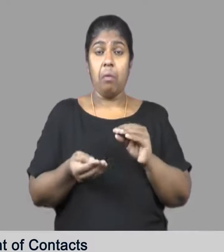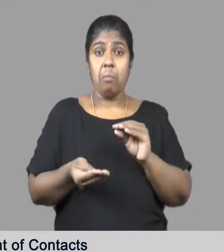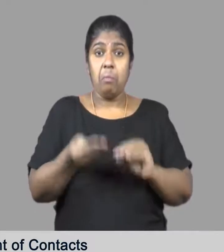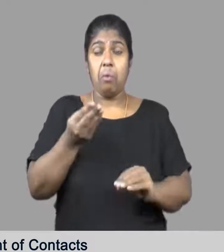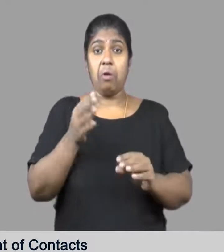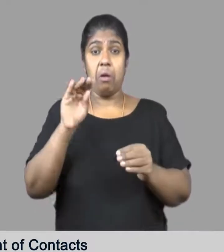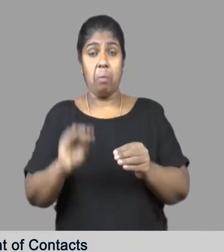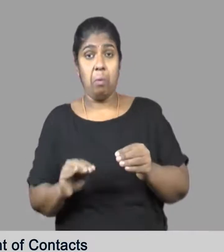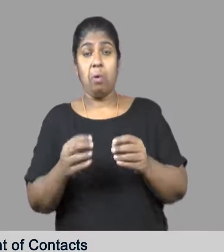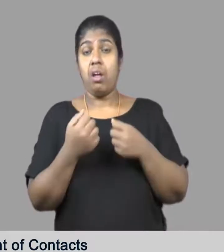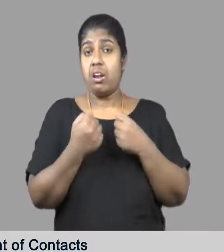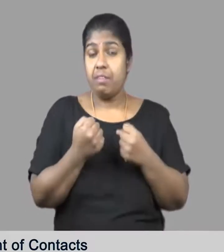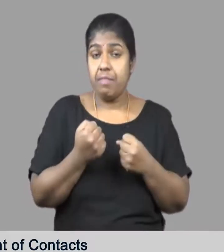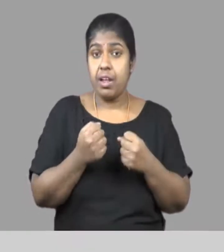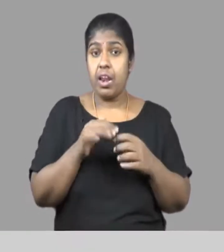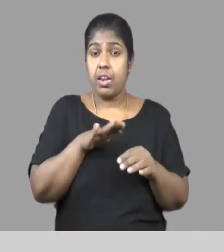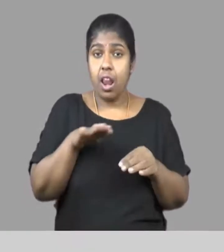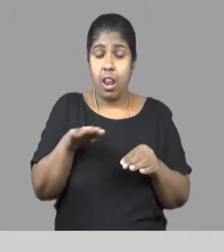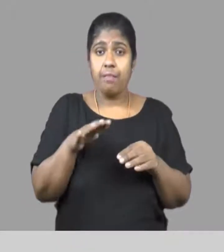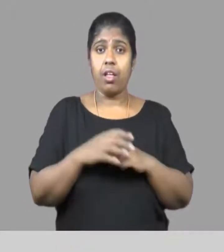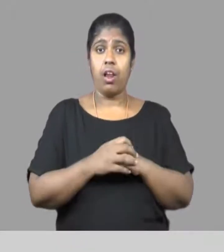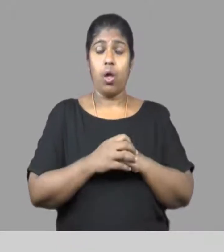Management of contacts.